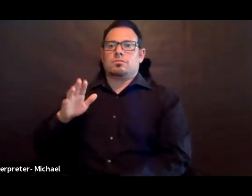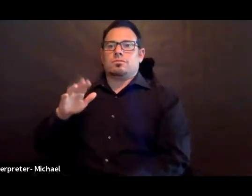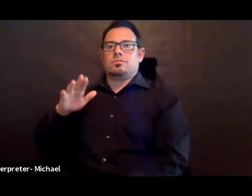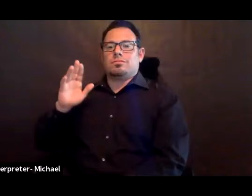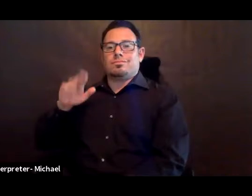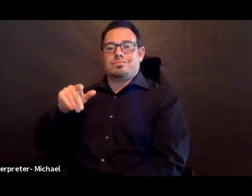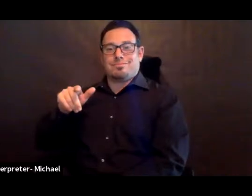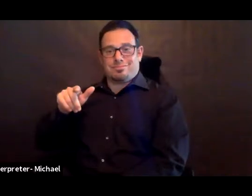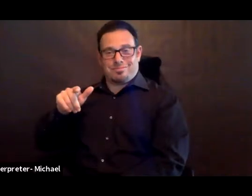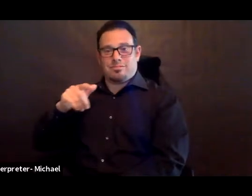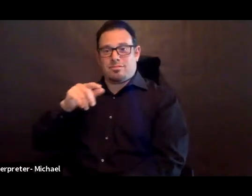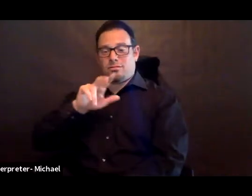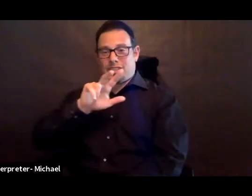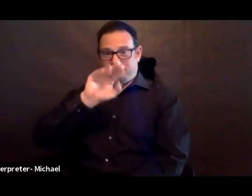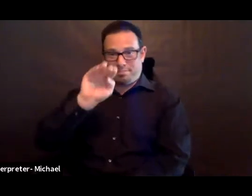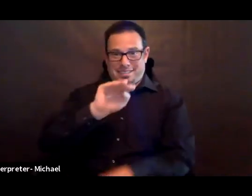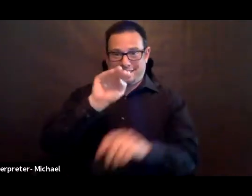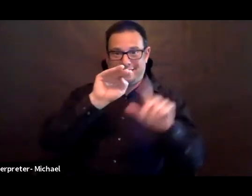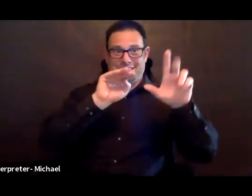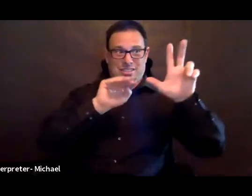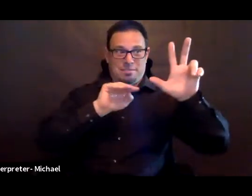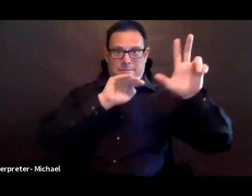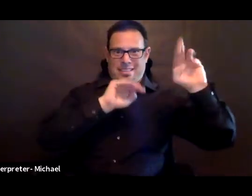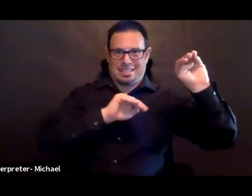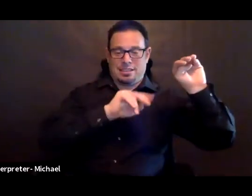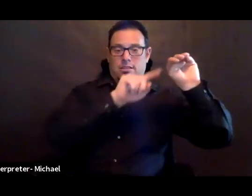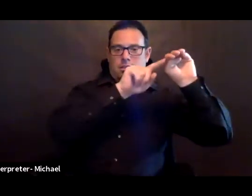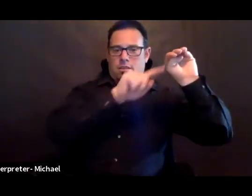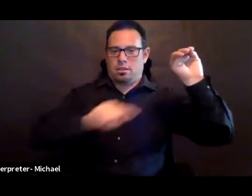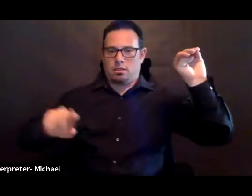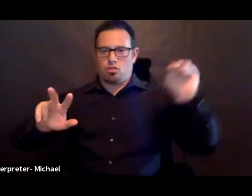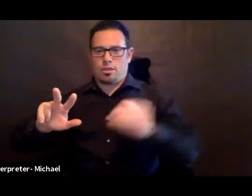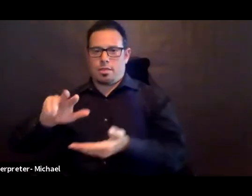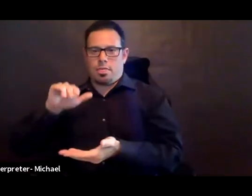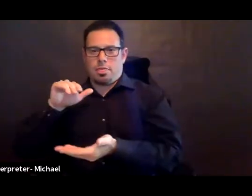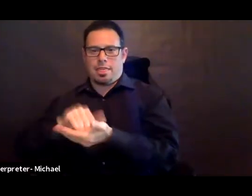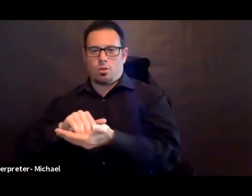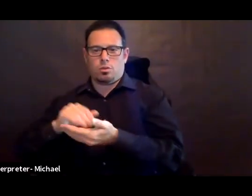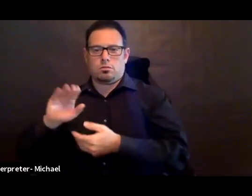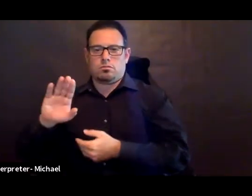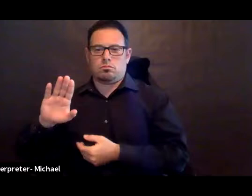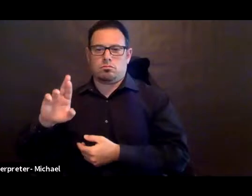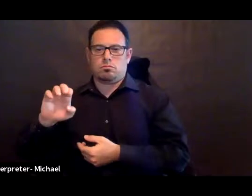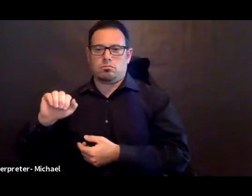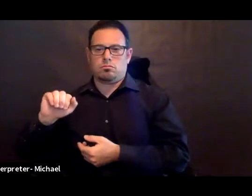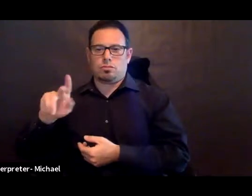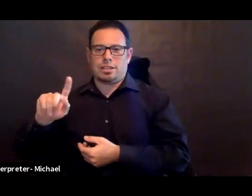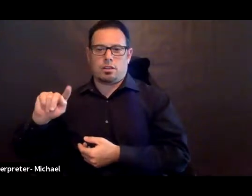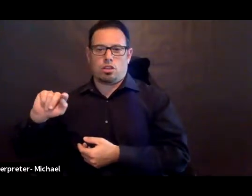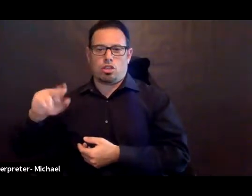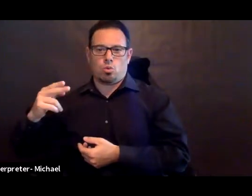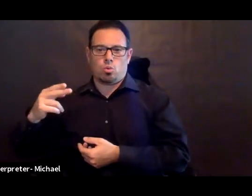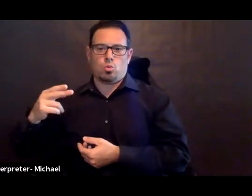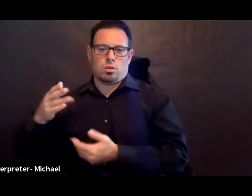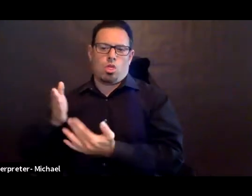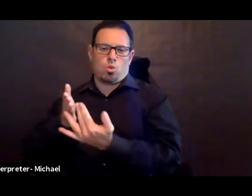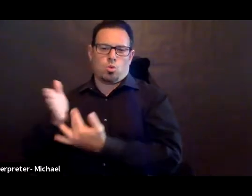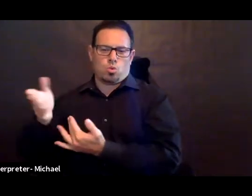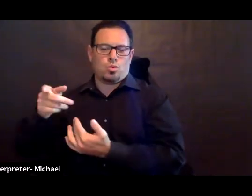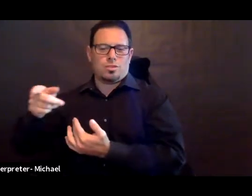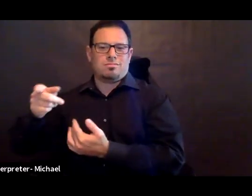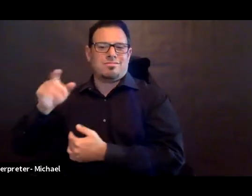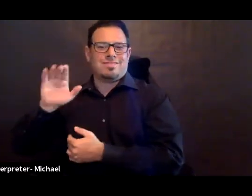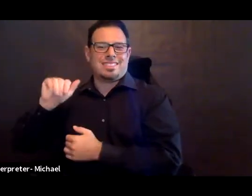especially good at protecting against severe disease from COVID-19. To repeat a point that Commissioner Malcolm made